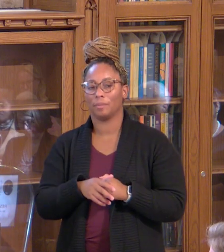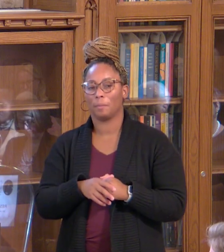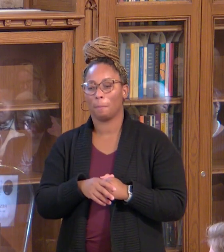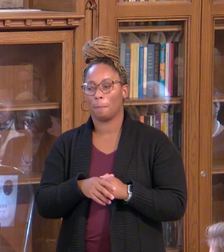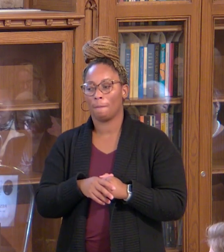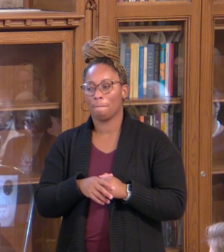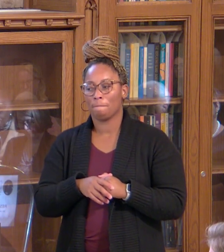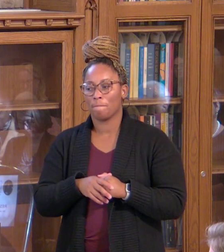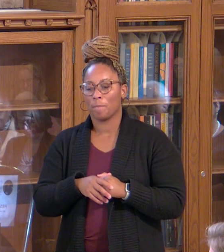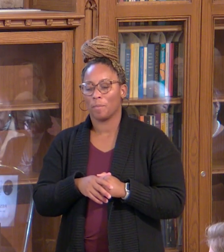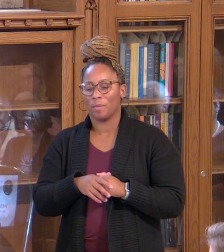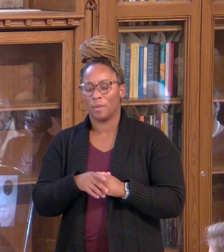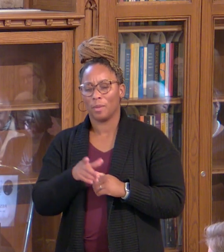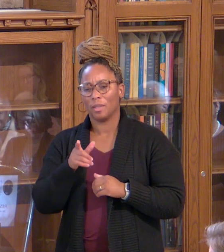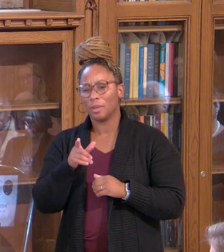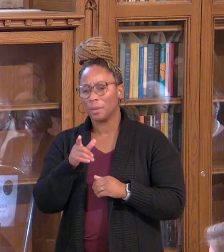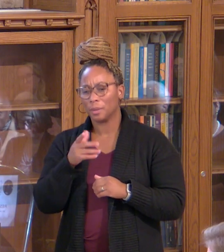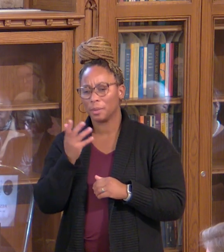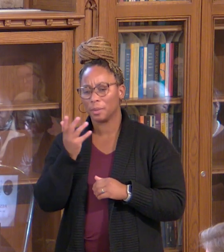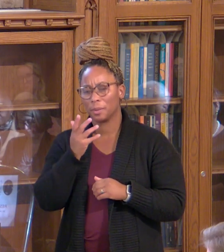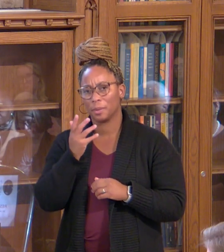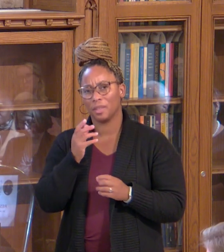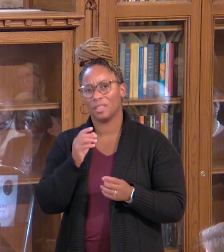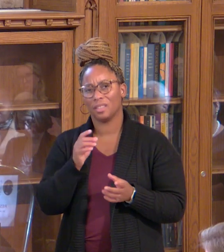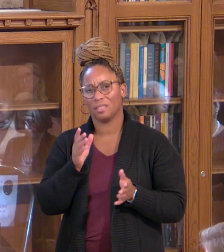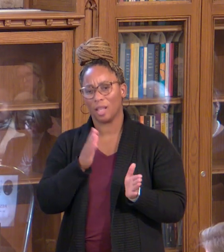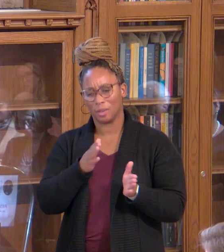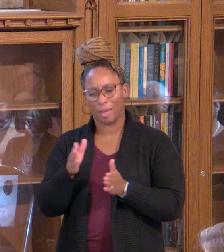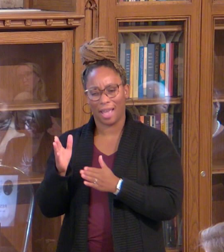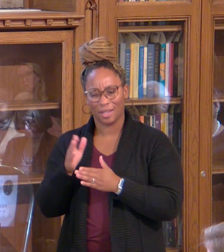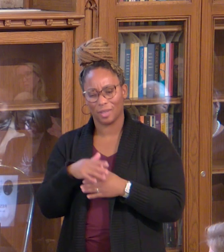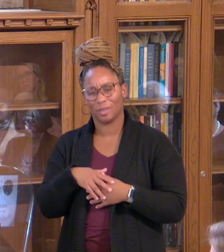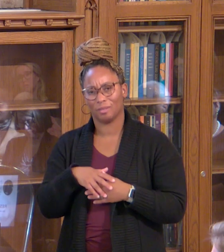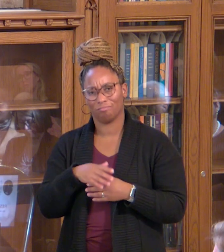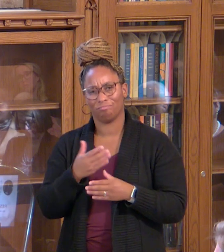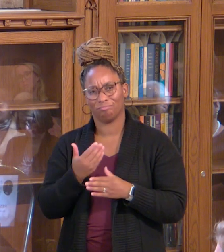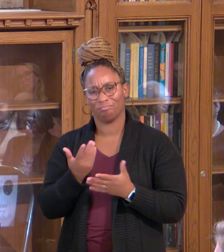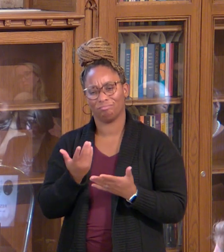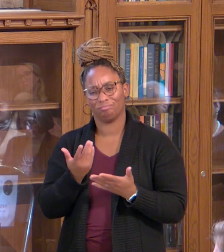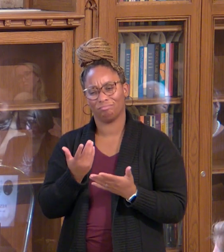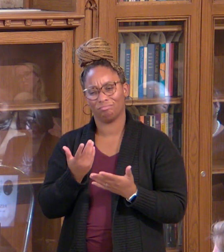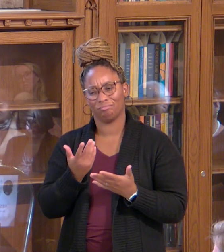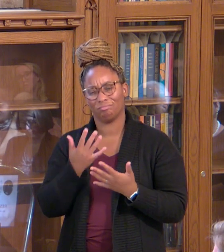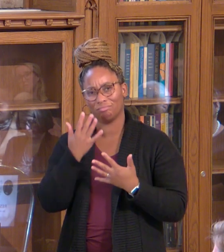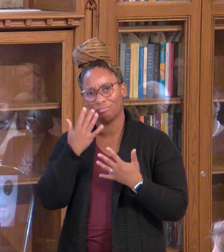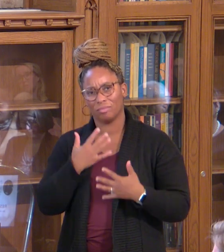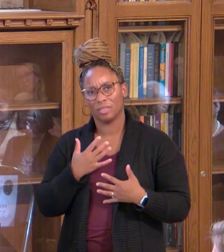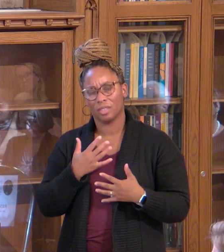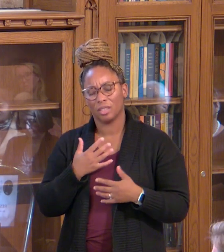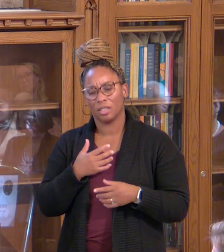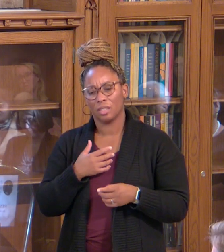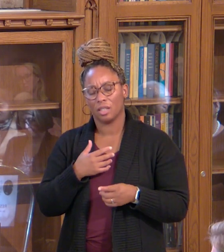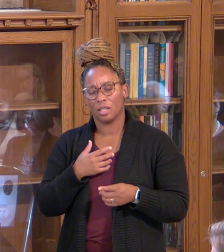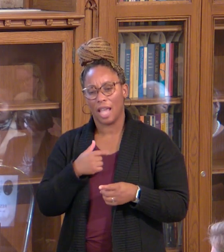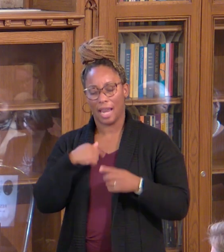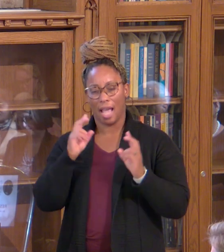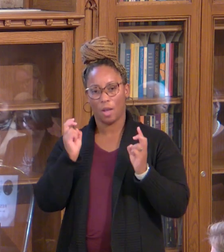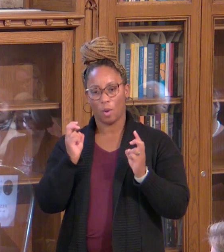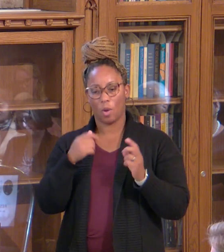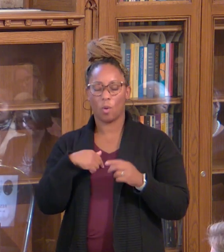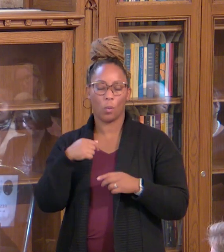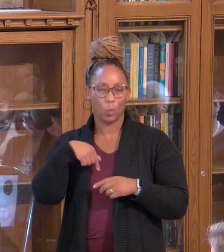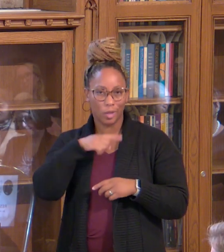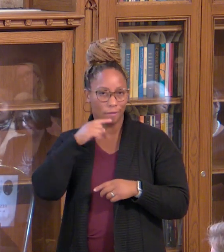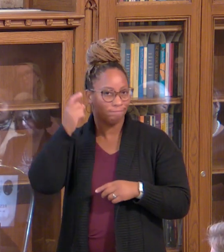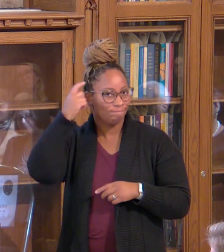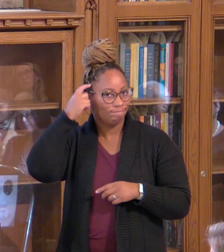disturbing patterns he also says he and M say and I quote him now while we have been